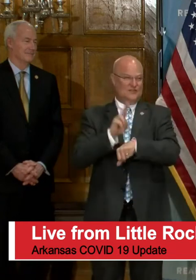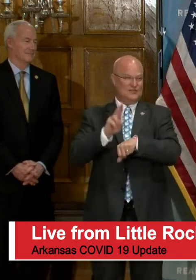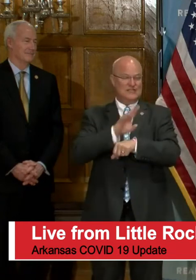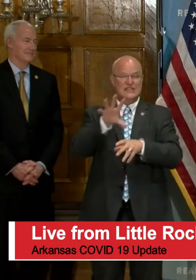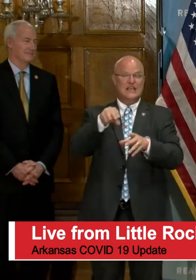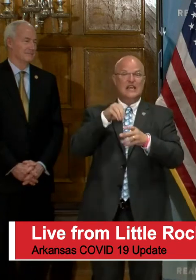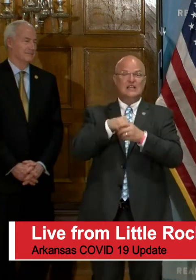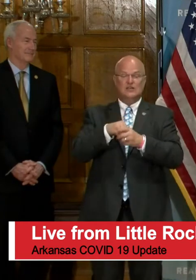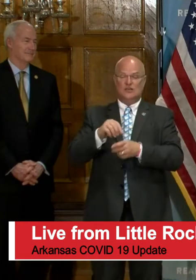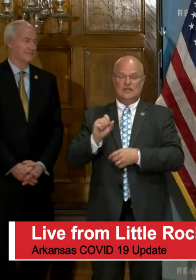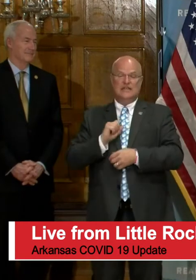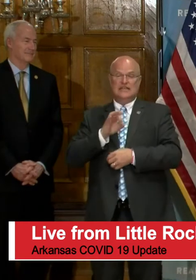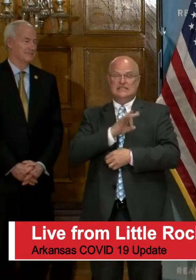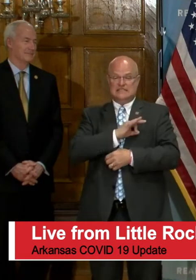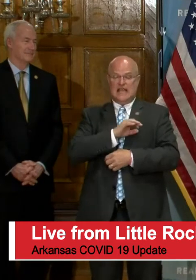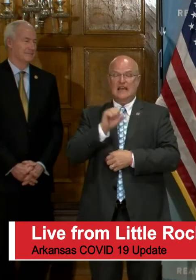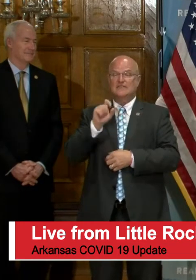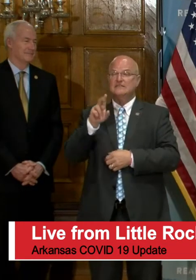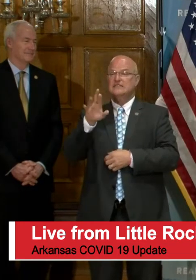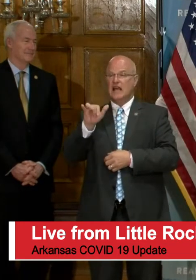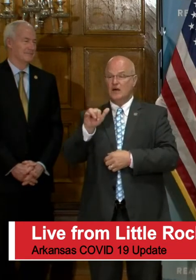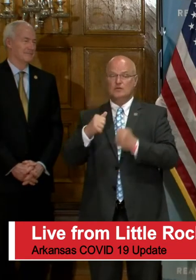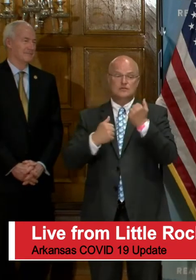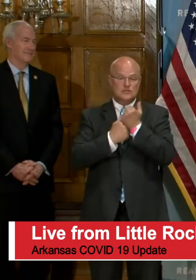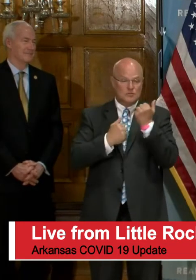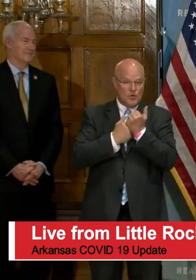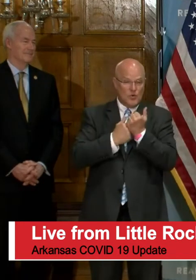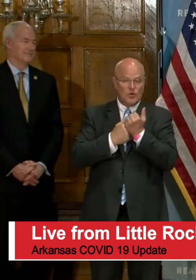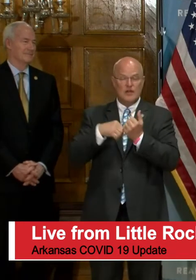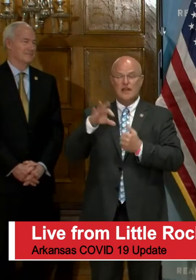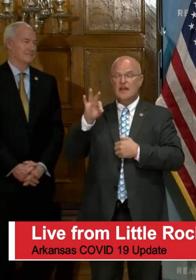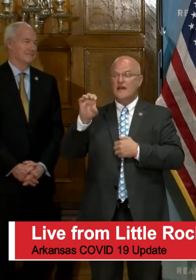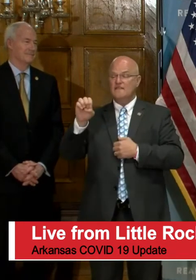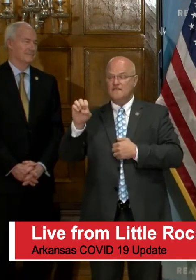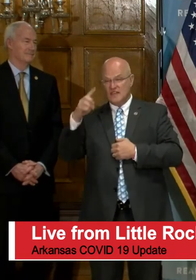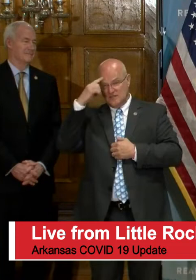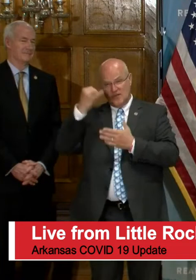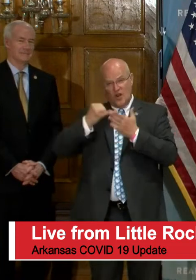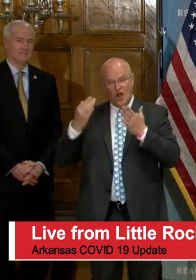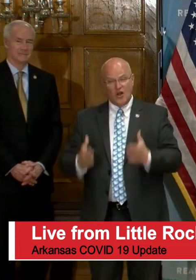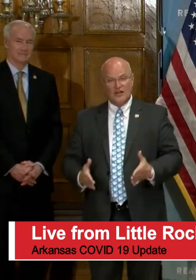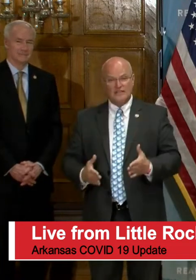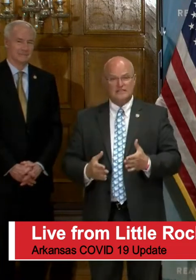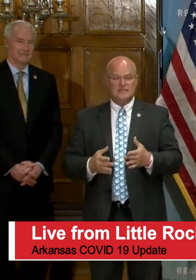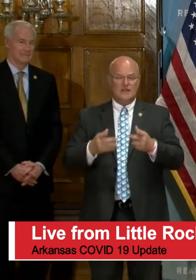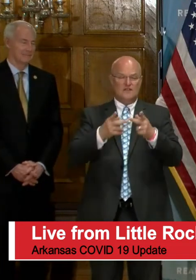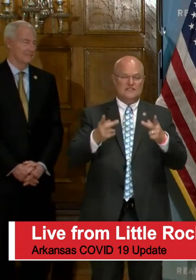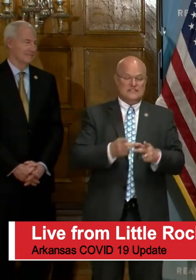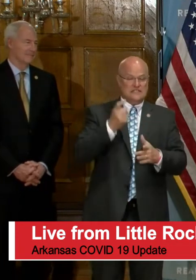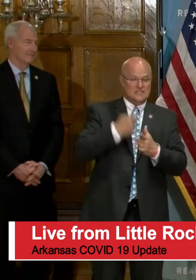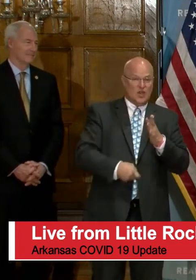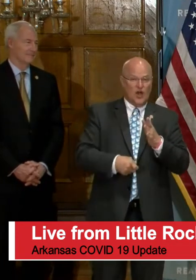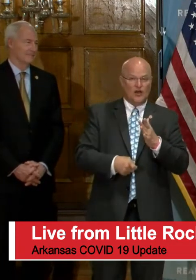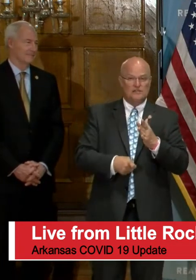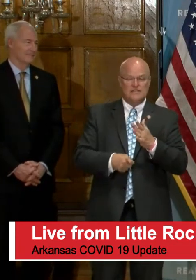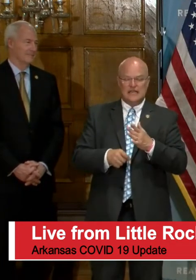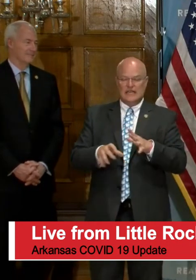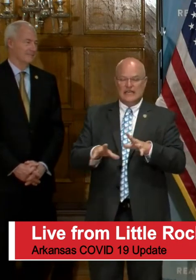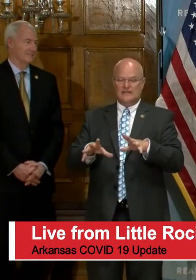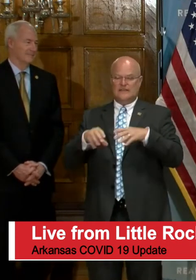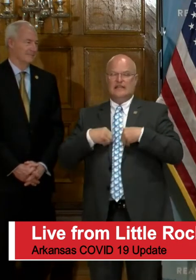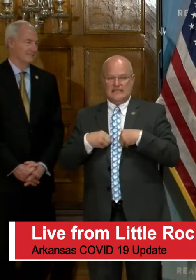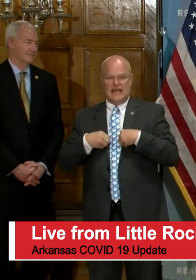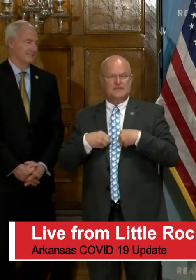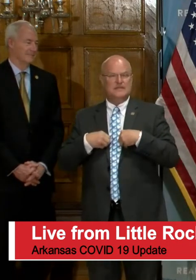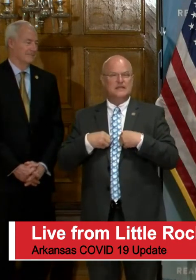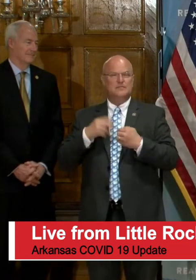uses, including staff salary support, fees for artists, facilities cost, and even adapting programs to